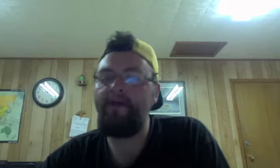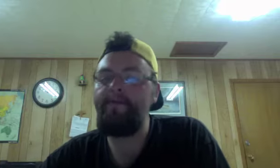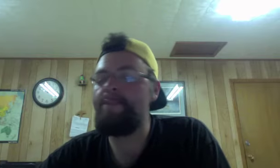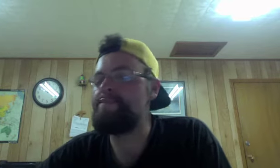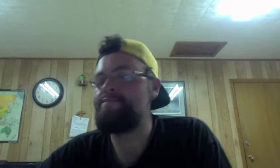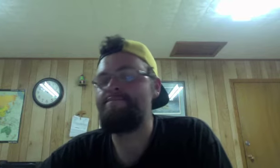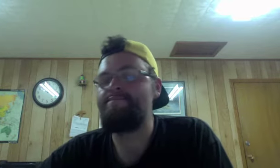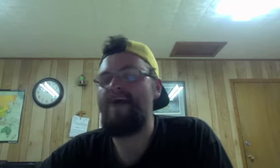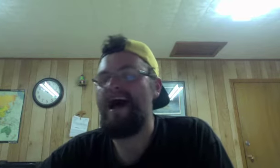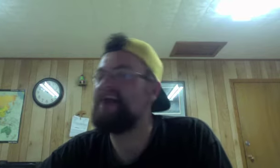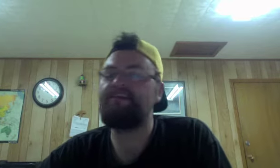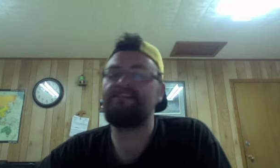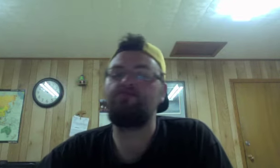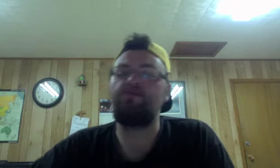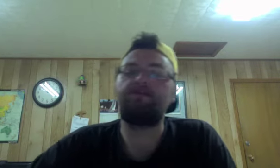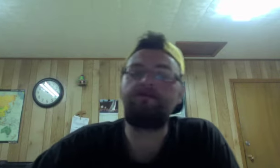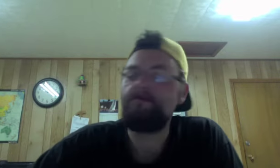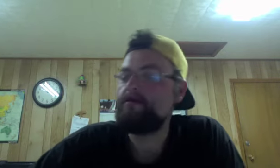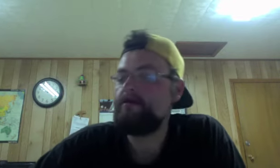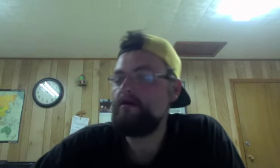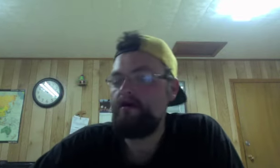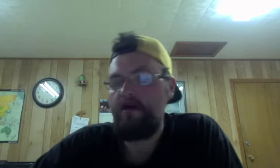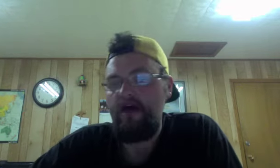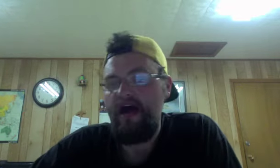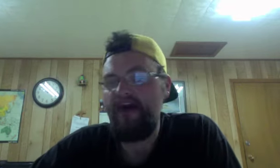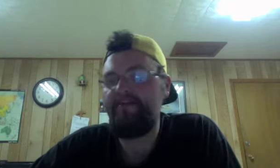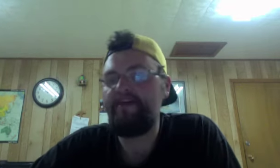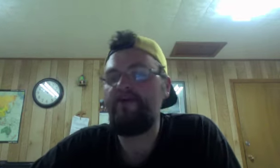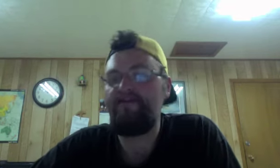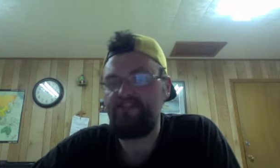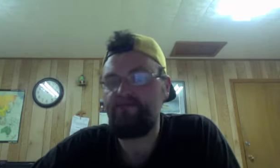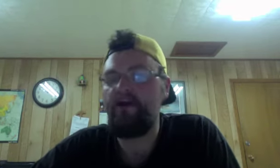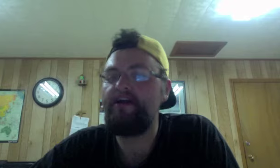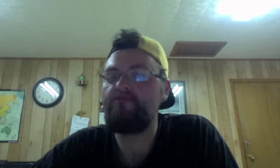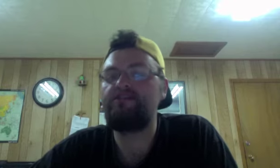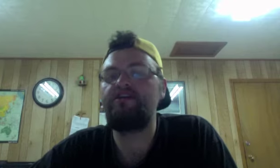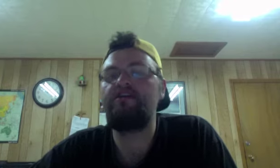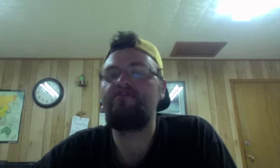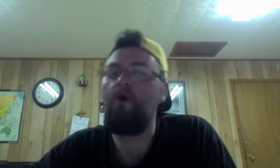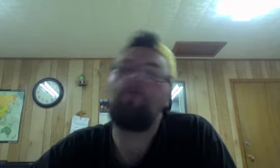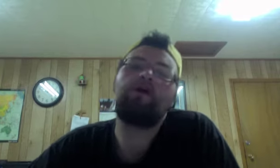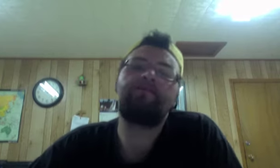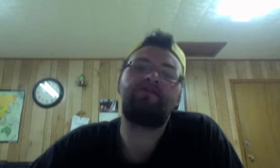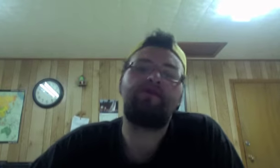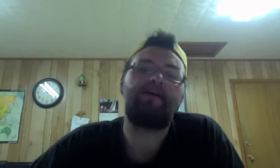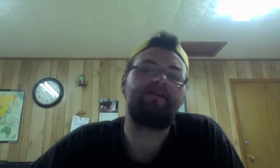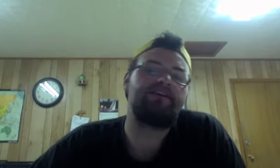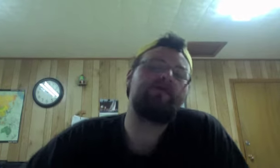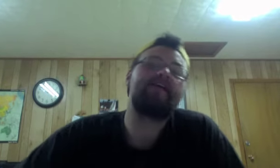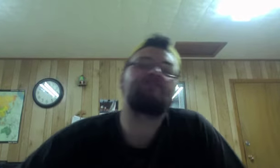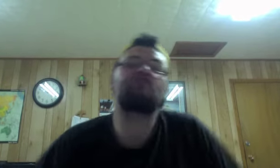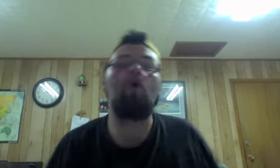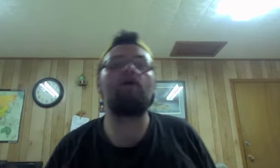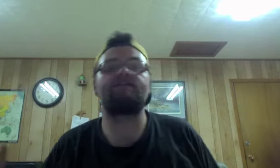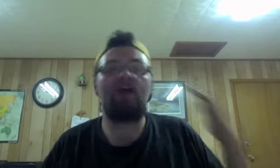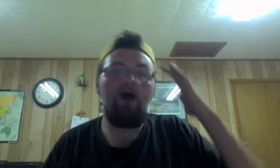I don't think it's gonna work I think you have to spread it out still don't worry about the record because the record's going to come